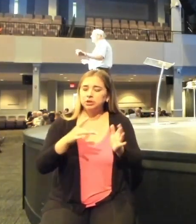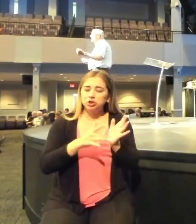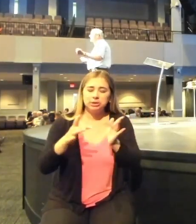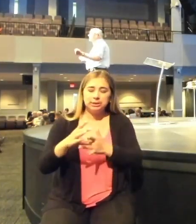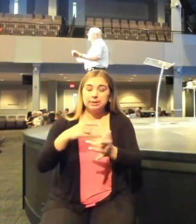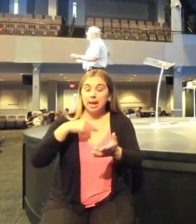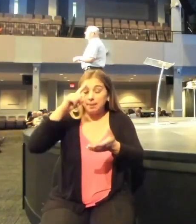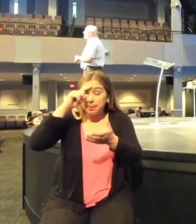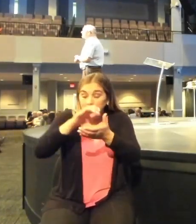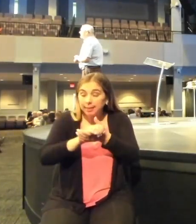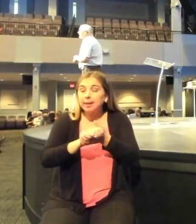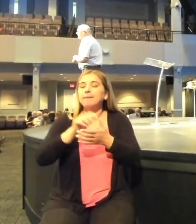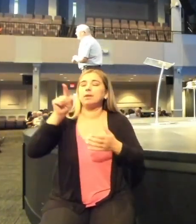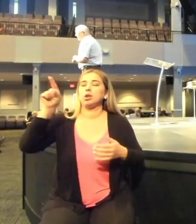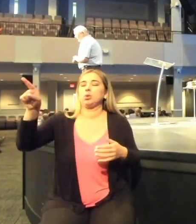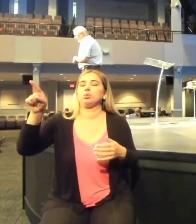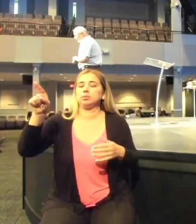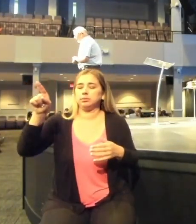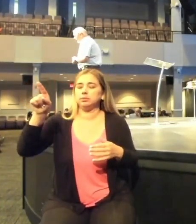Jesus, I believe in you.